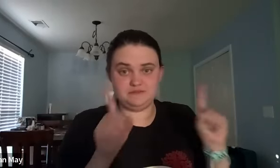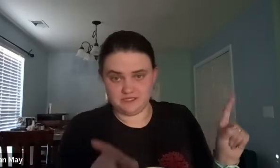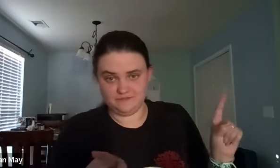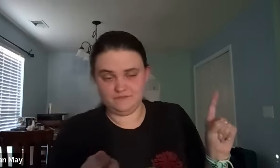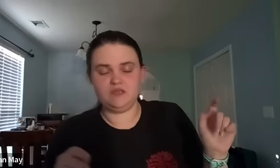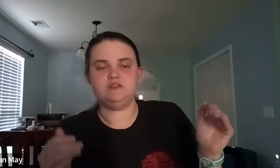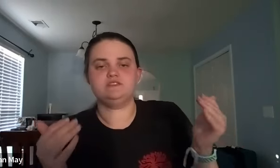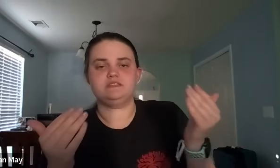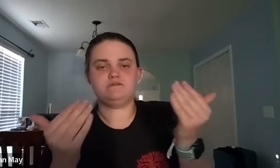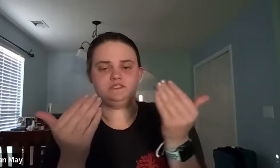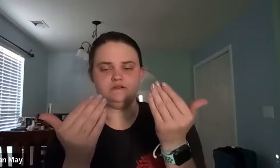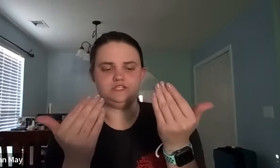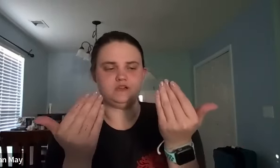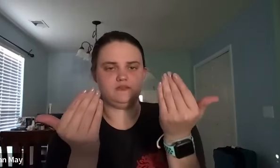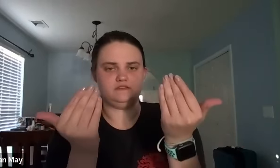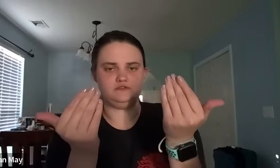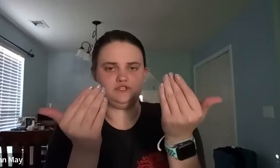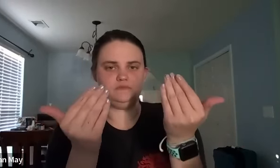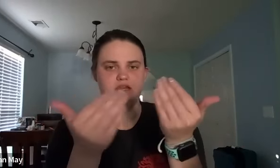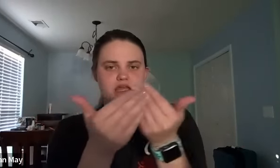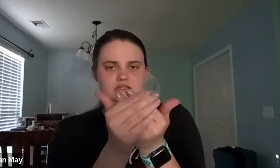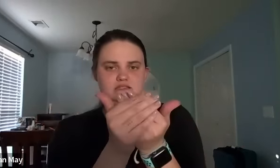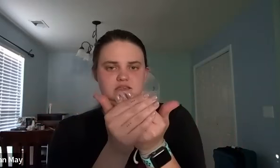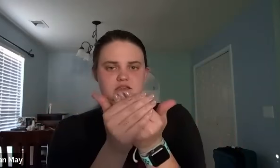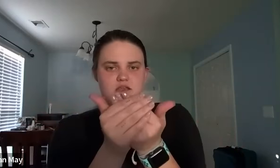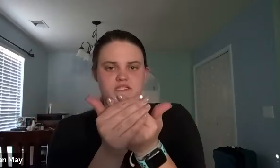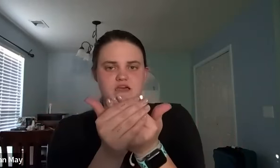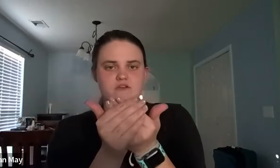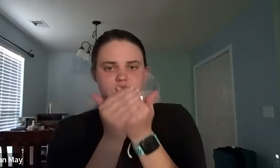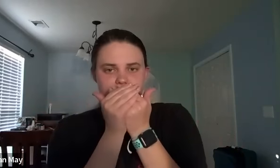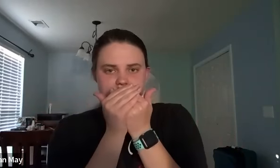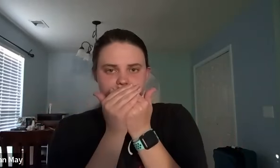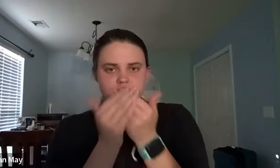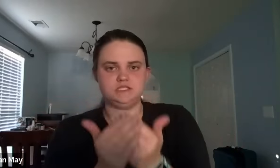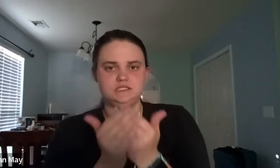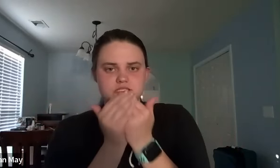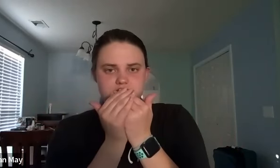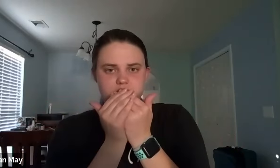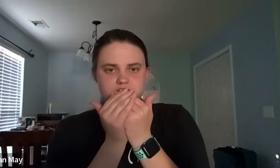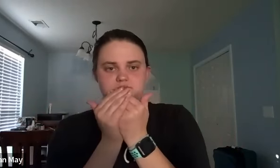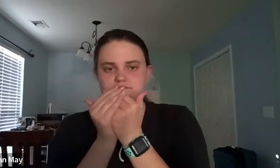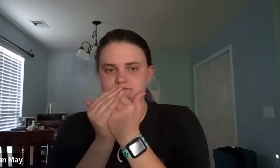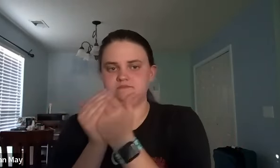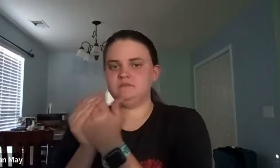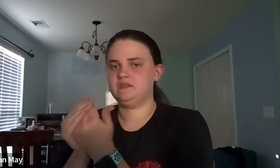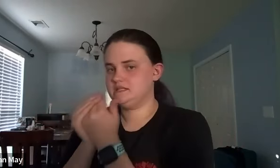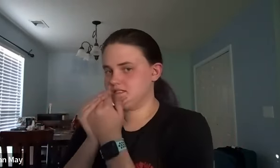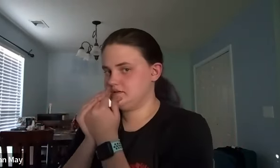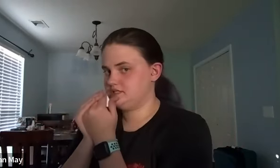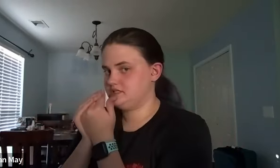different. So the sign for sandwich is you're gonna have like those 2 bent hands come together, sandwich, sandwich, sandwich.